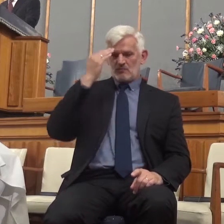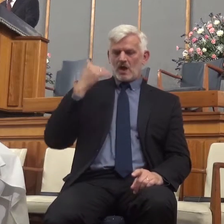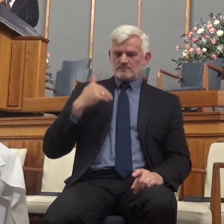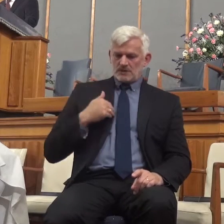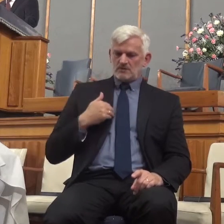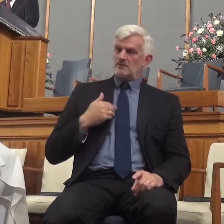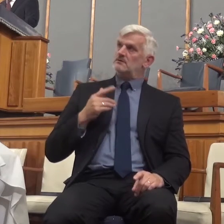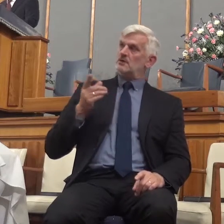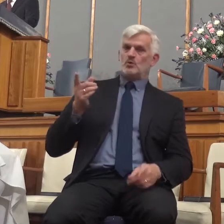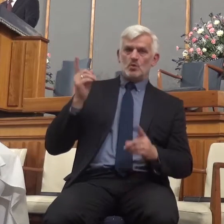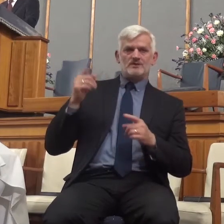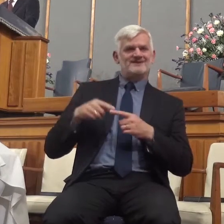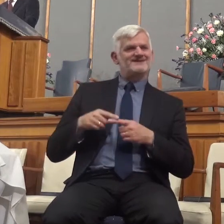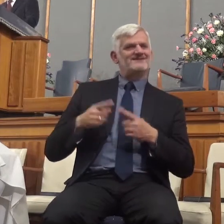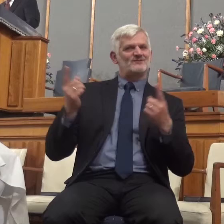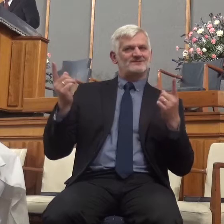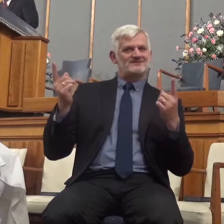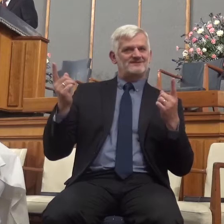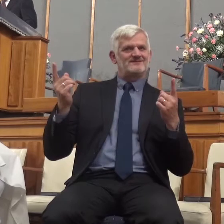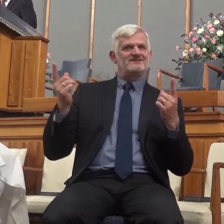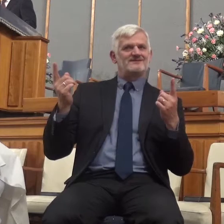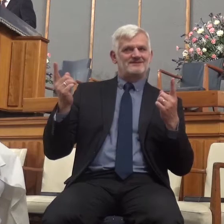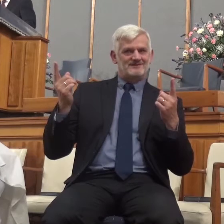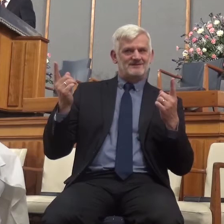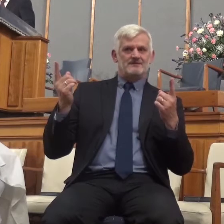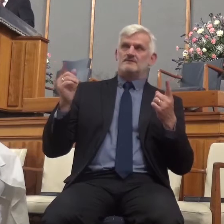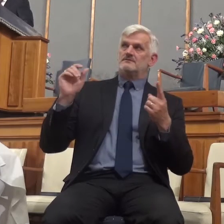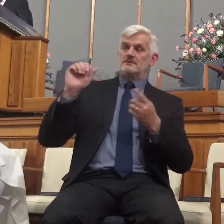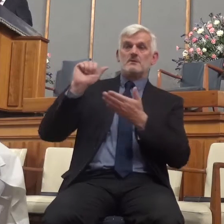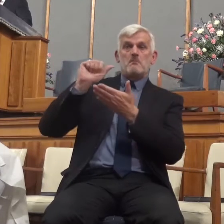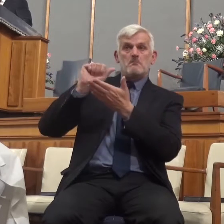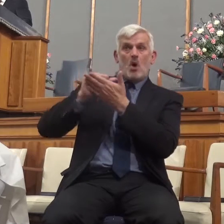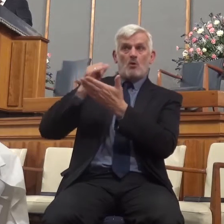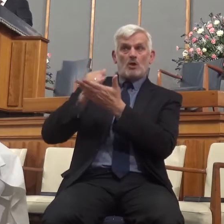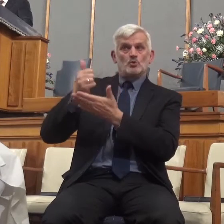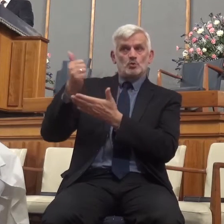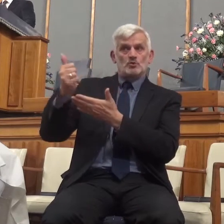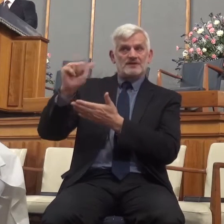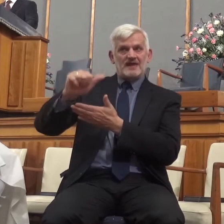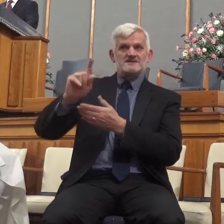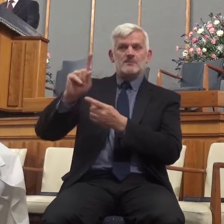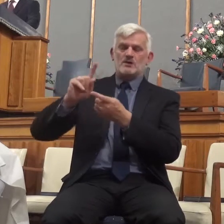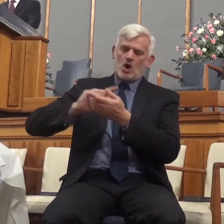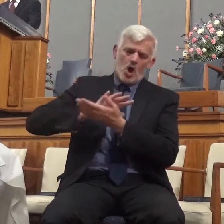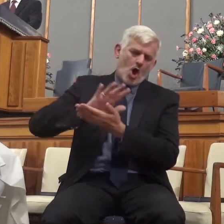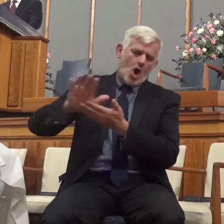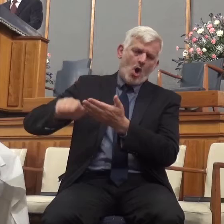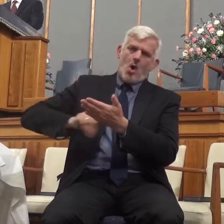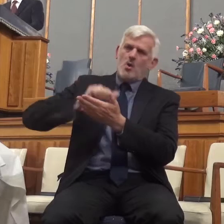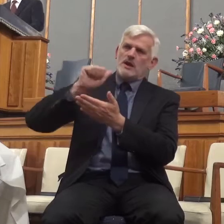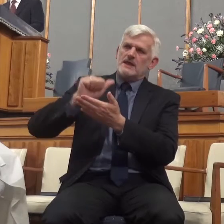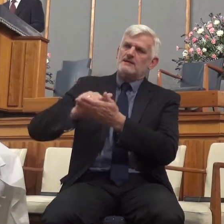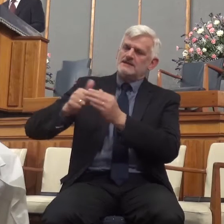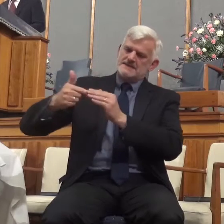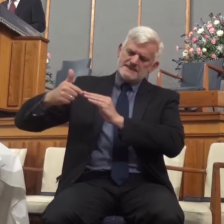his moral goodness, but his richness and his depth and his complexity and